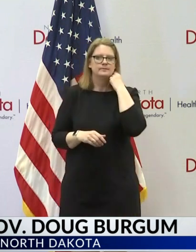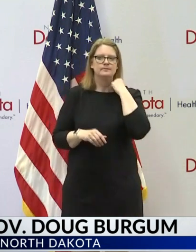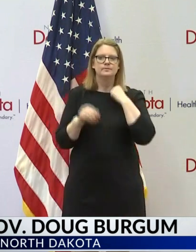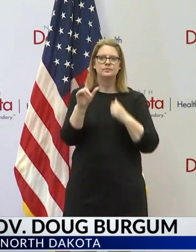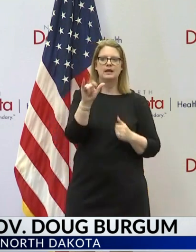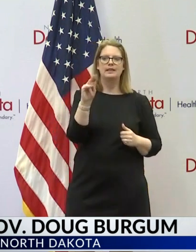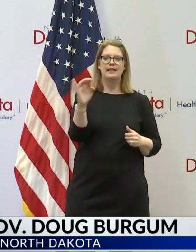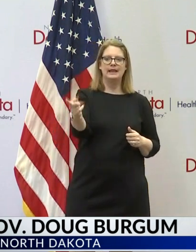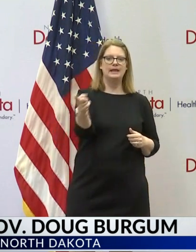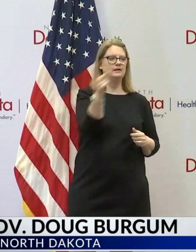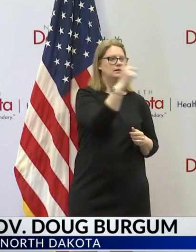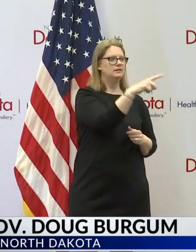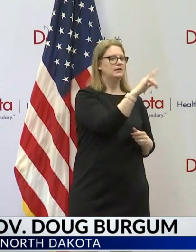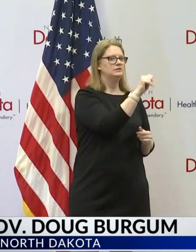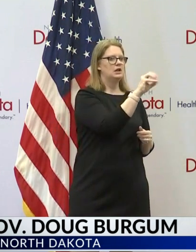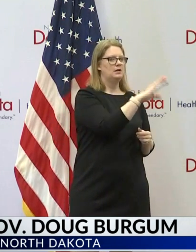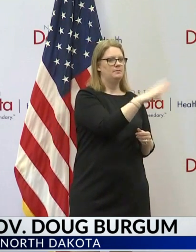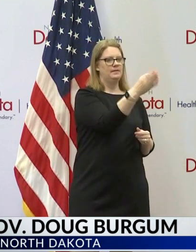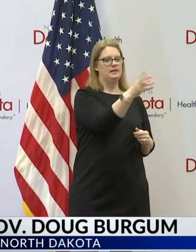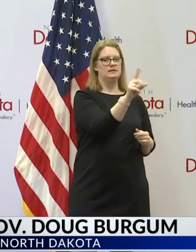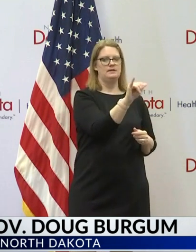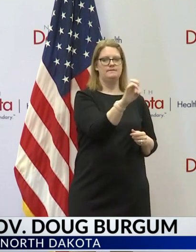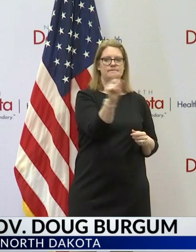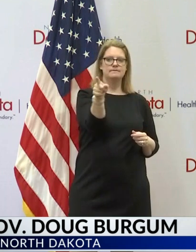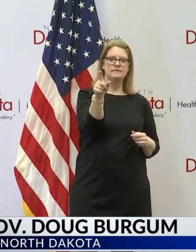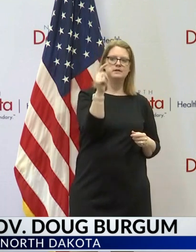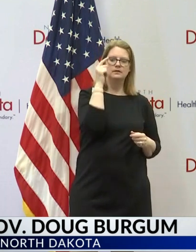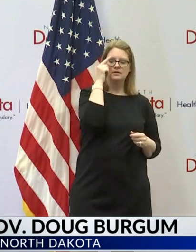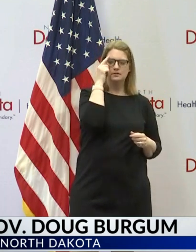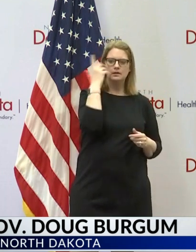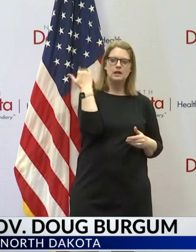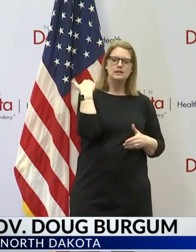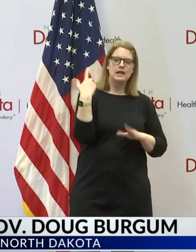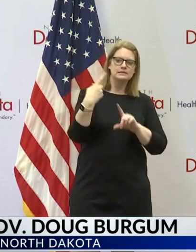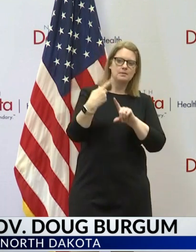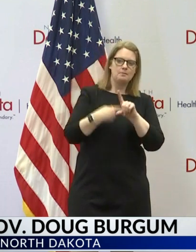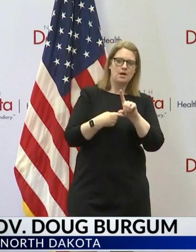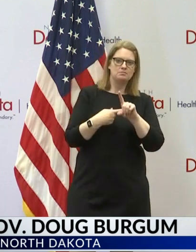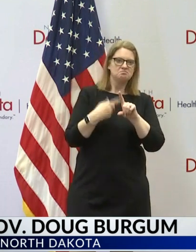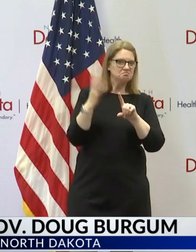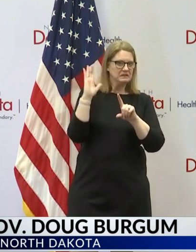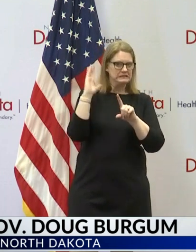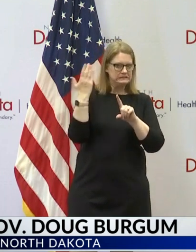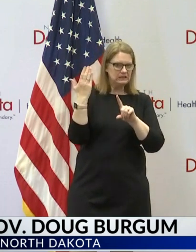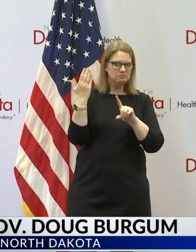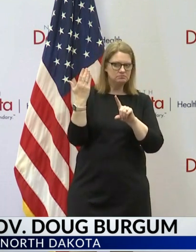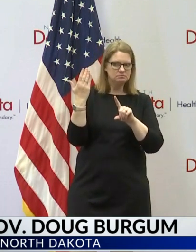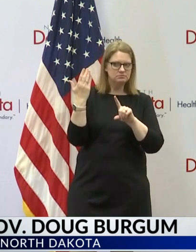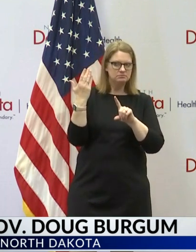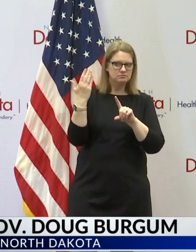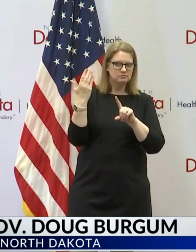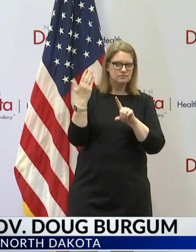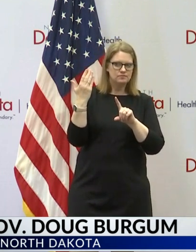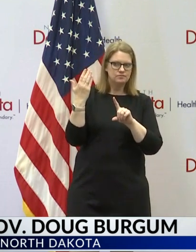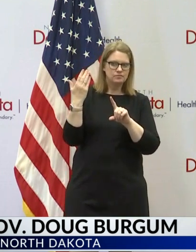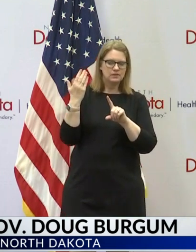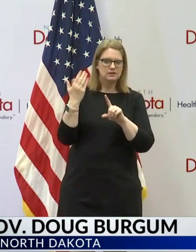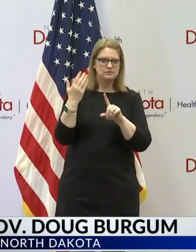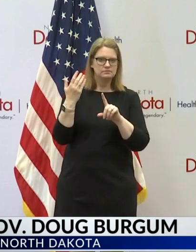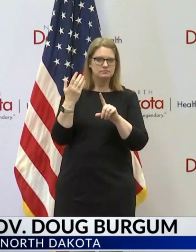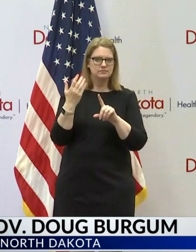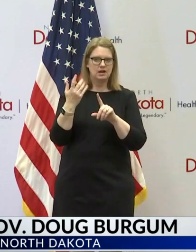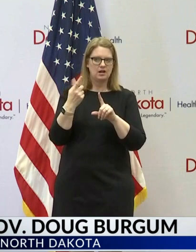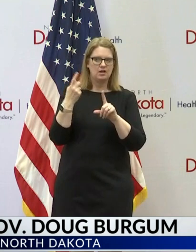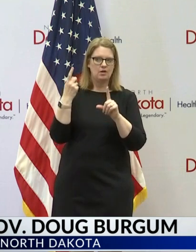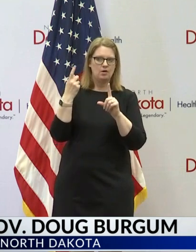Okay, Lane, and then Jacob, then Dave. Governor, last month it looked like we were well on our way to hitting our goal of